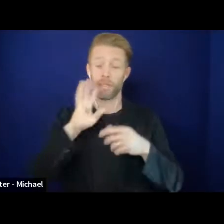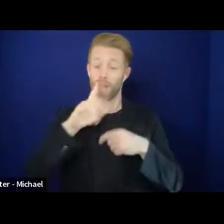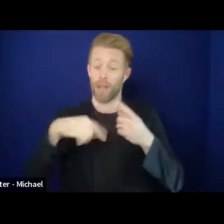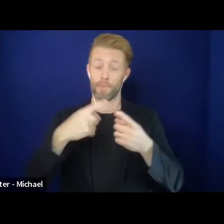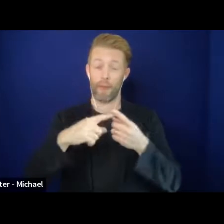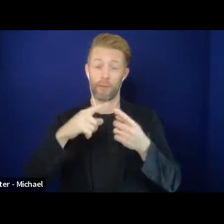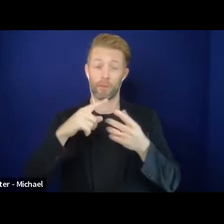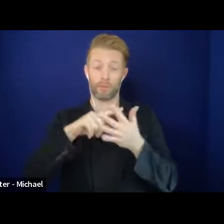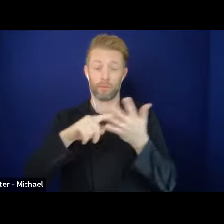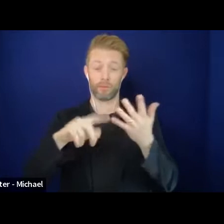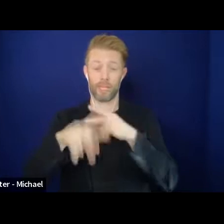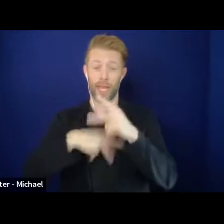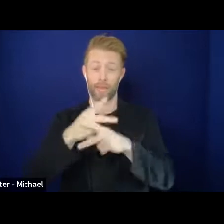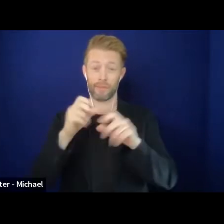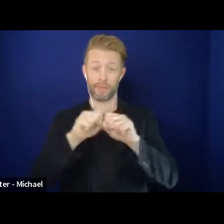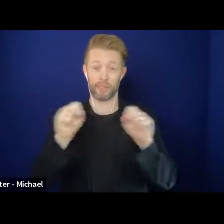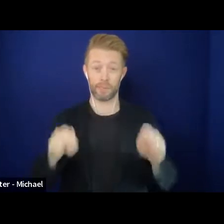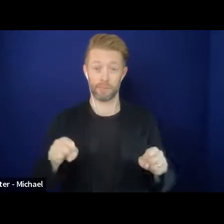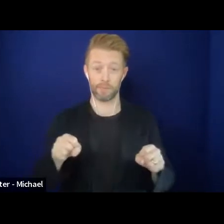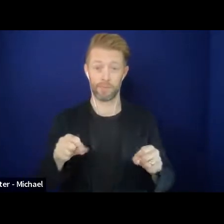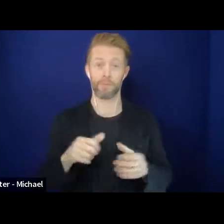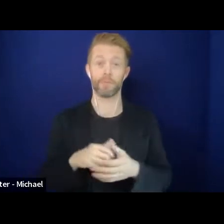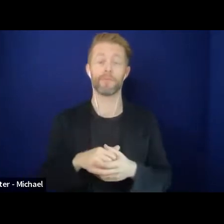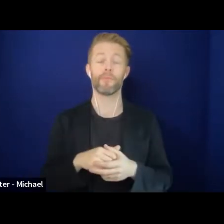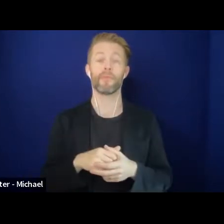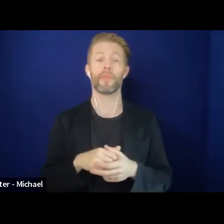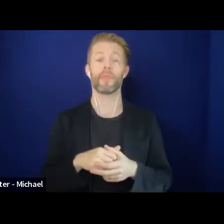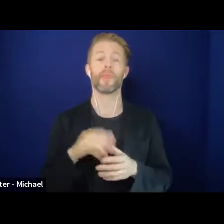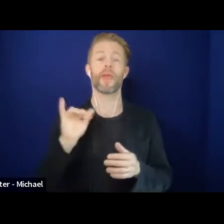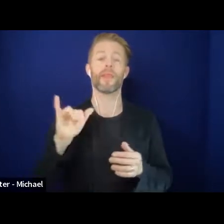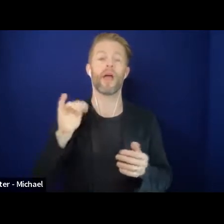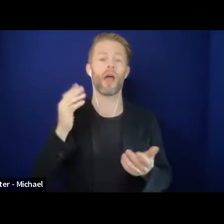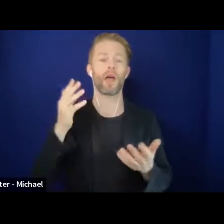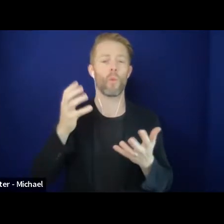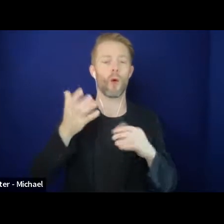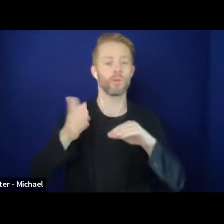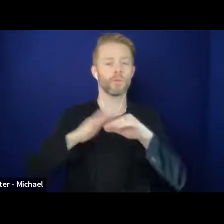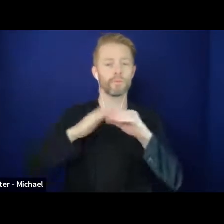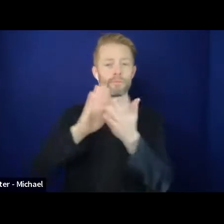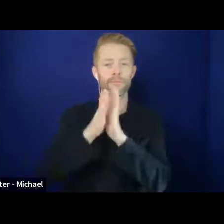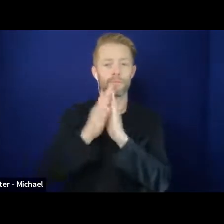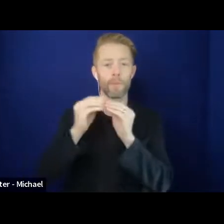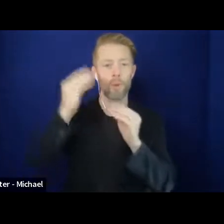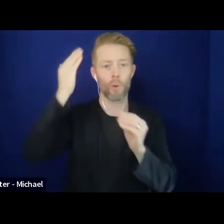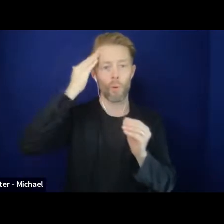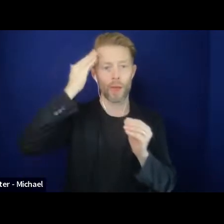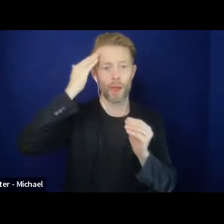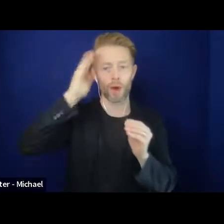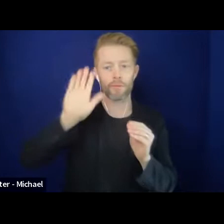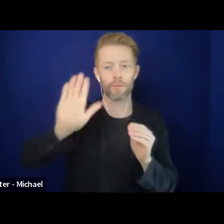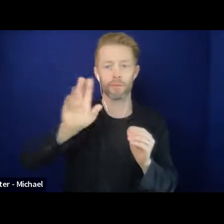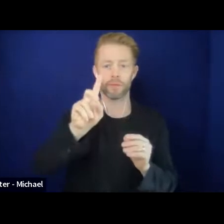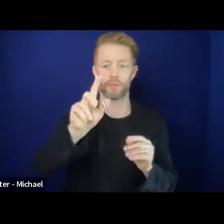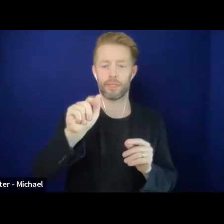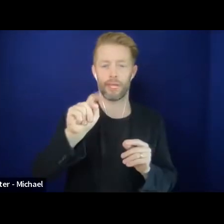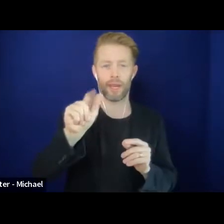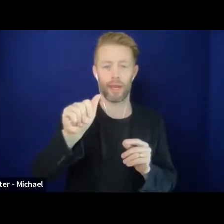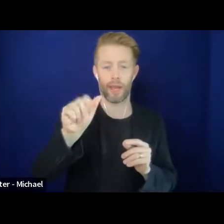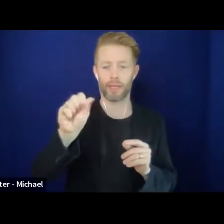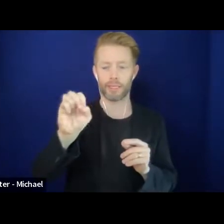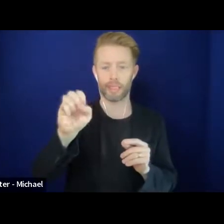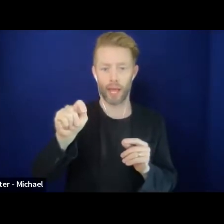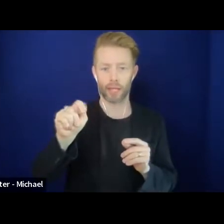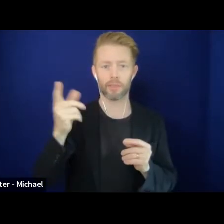the awareness of the system's data sets and operating programs and models, the algorithms